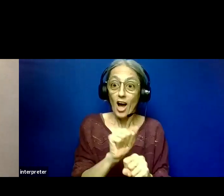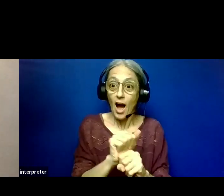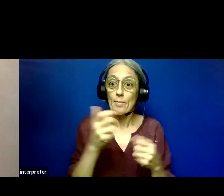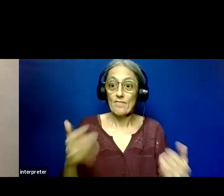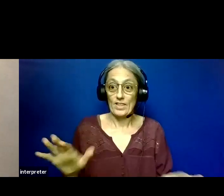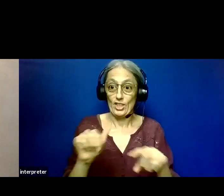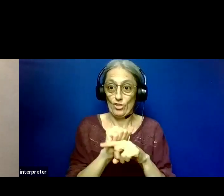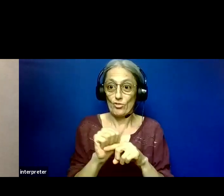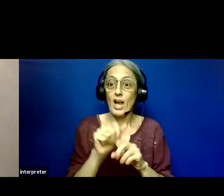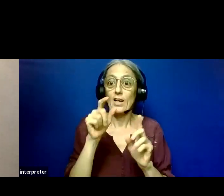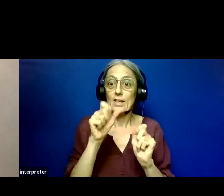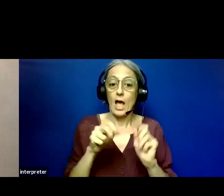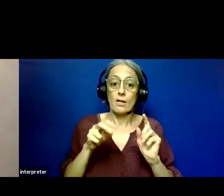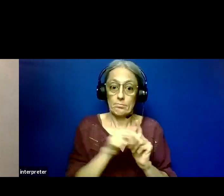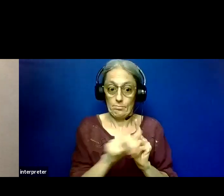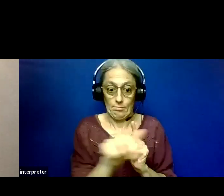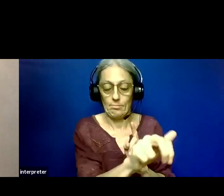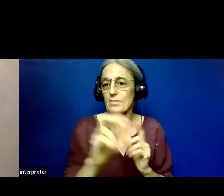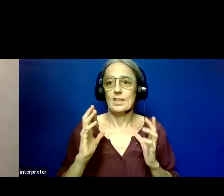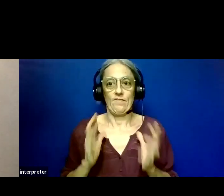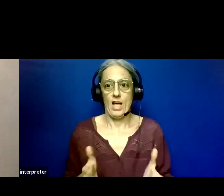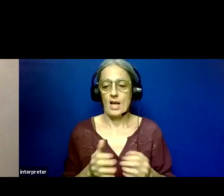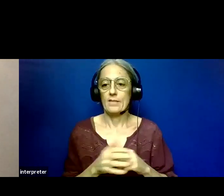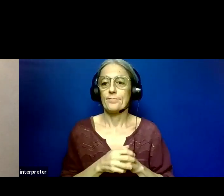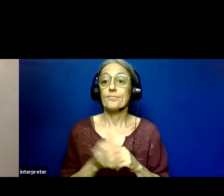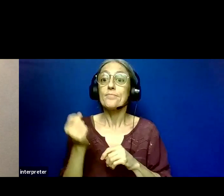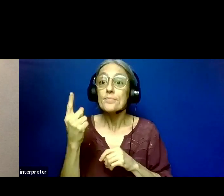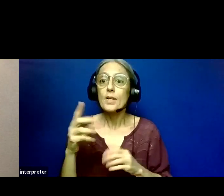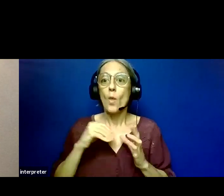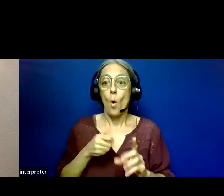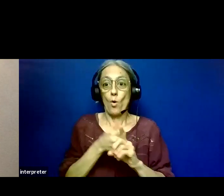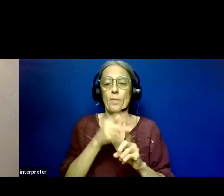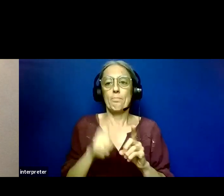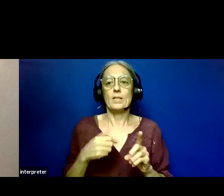okay, as long as it's under the control of the owner.